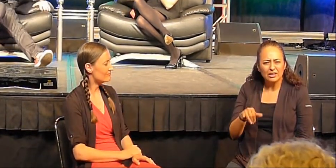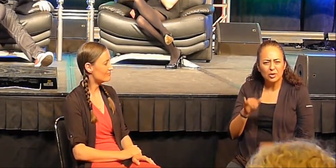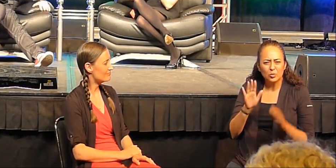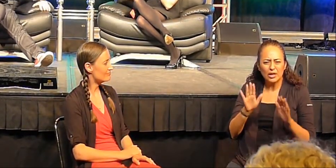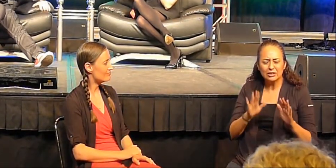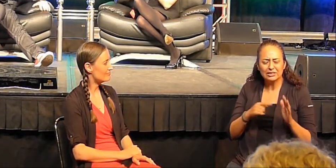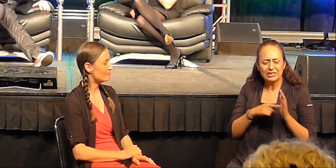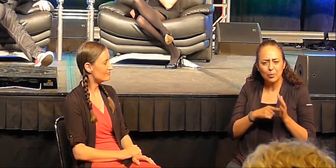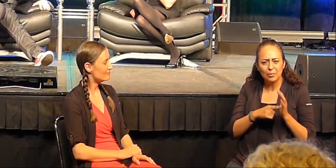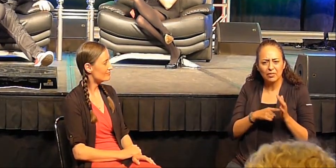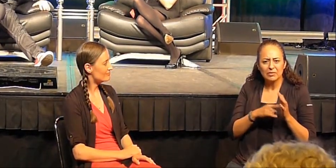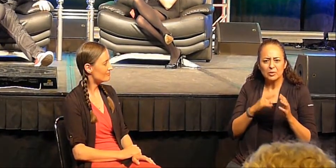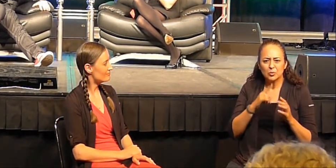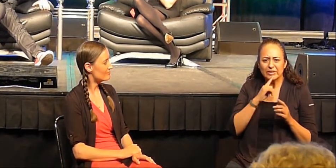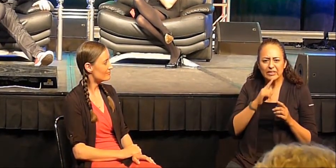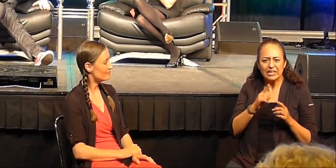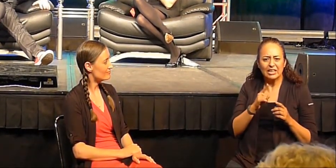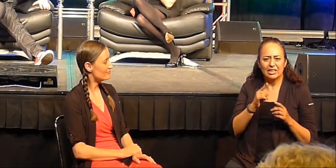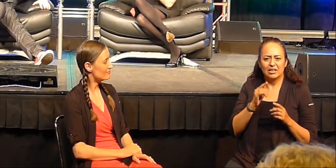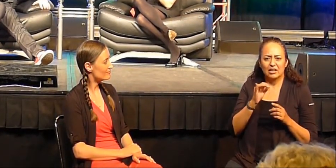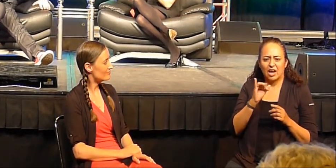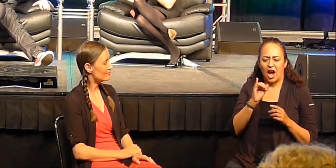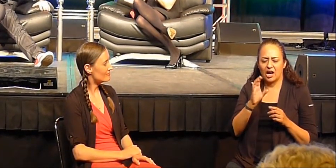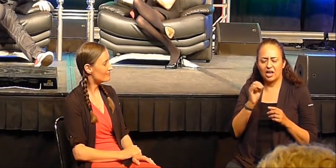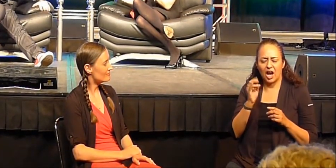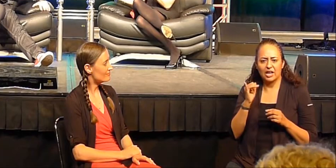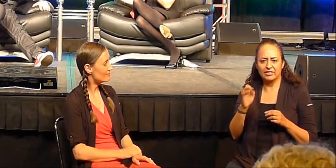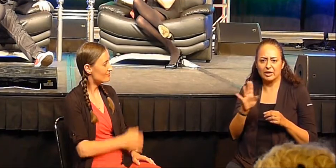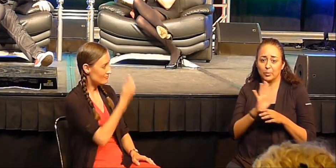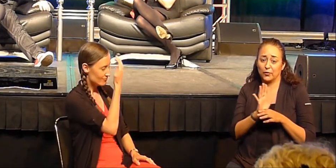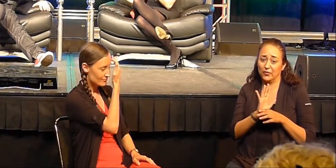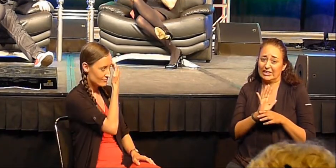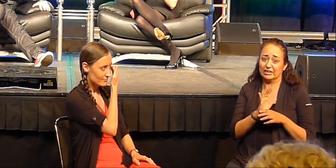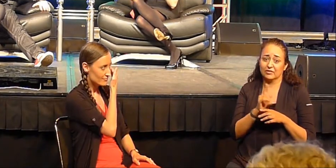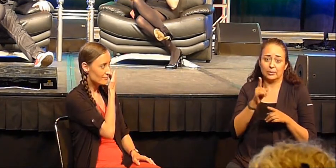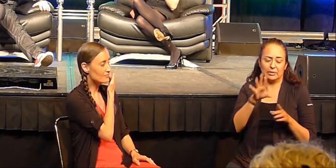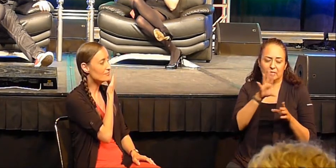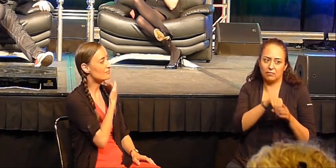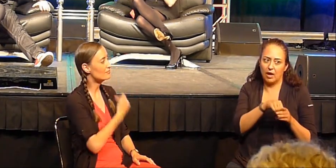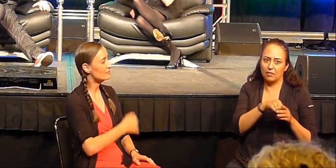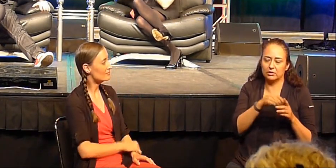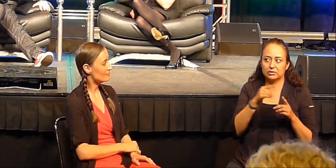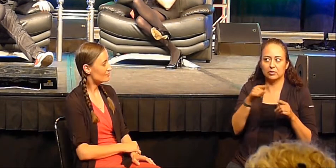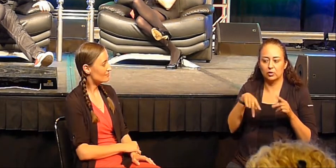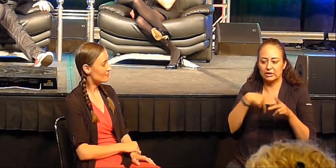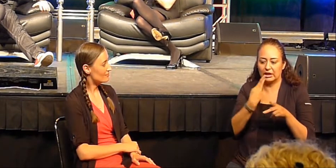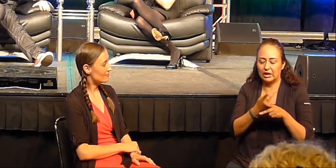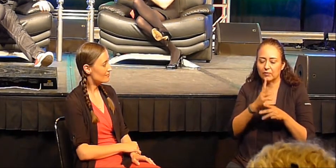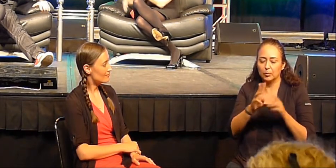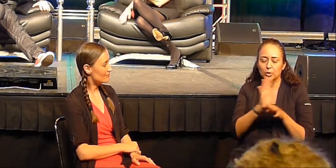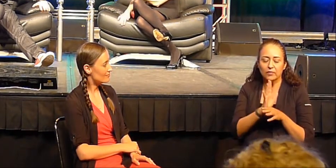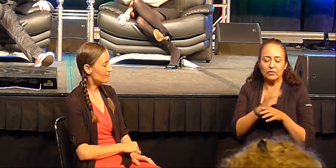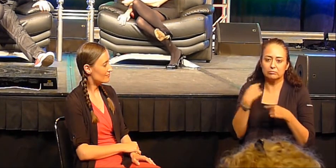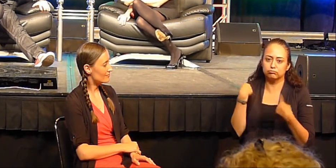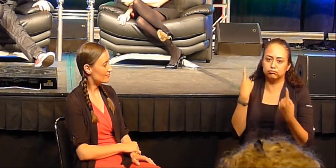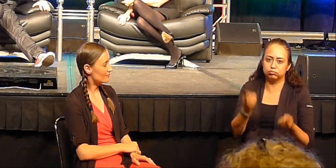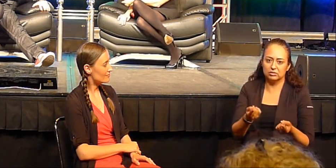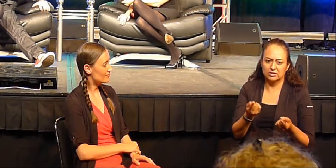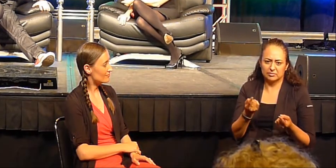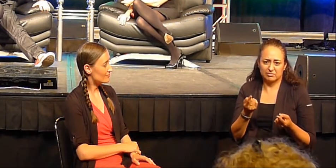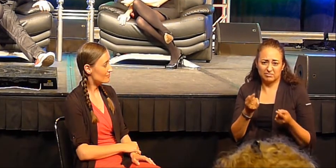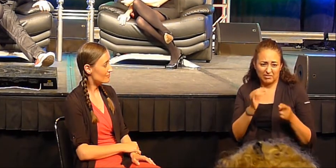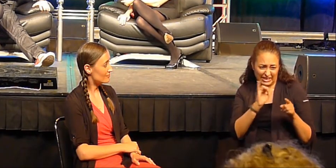an iconic movie in and of itself. You've been a part of such iconic projects and all perfectly cast. Do you have a favorite? Do I have a